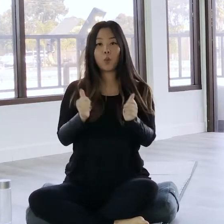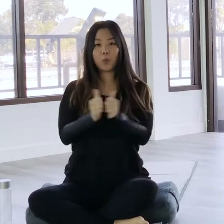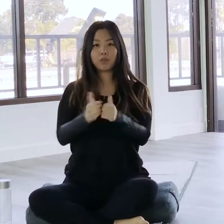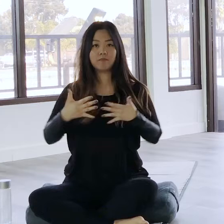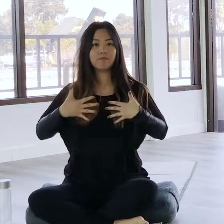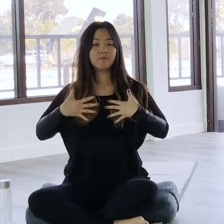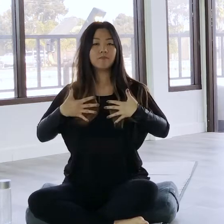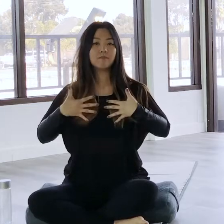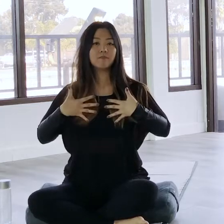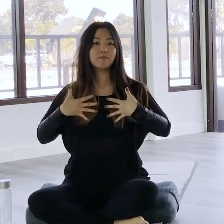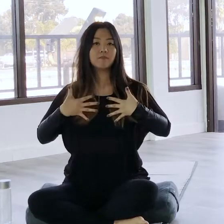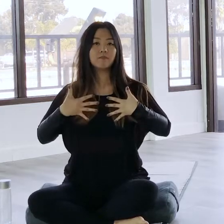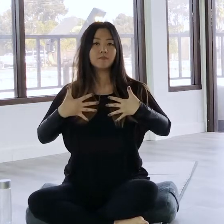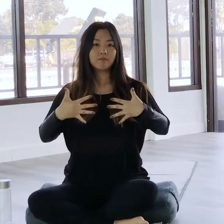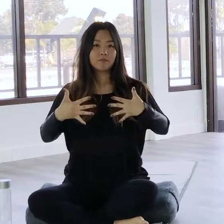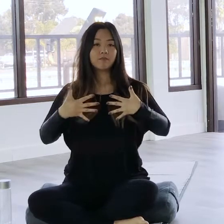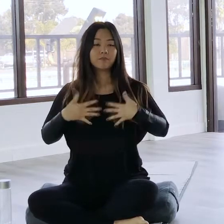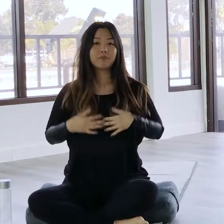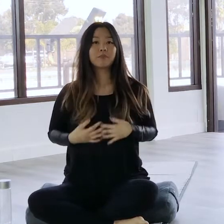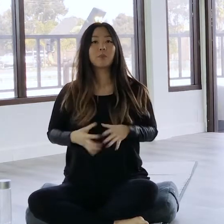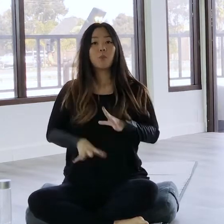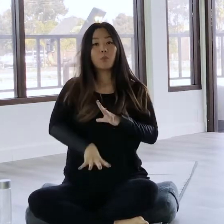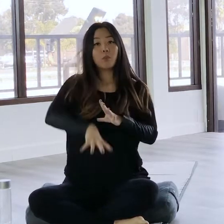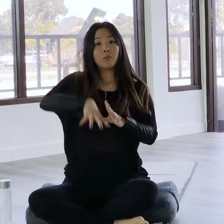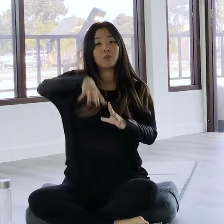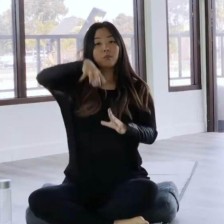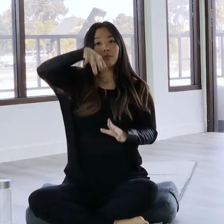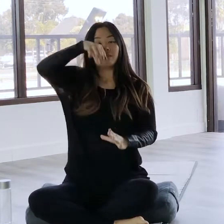Taking a big, deep inhale.